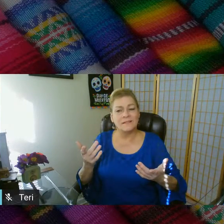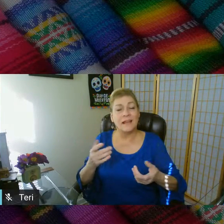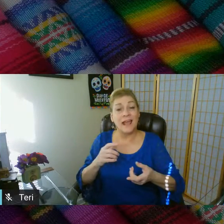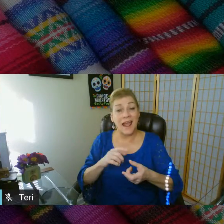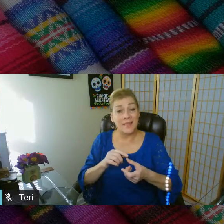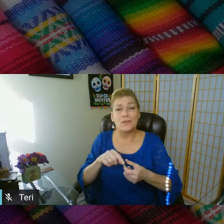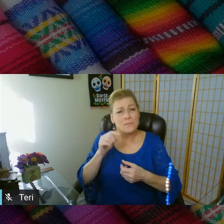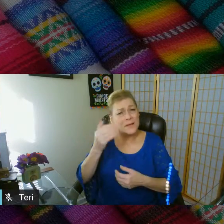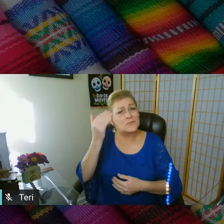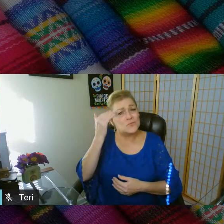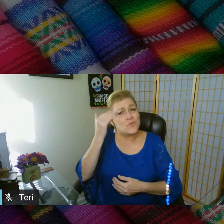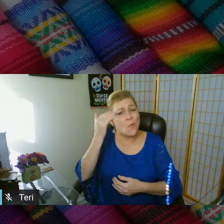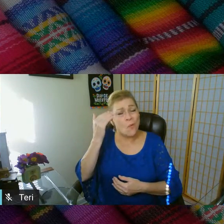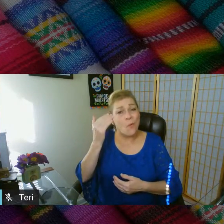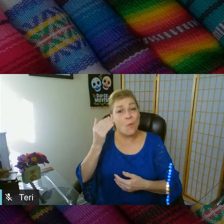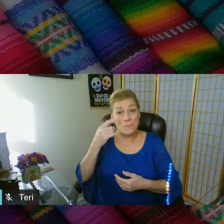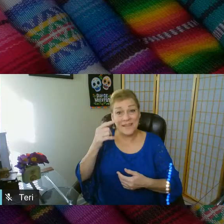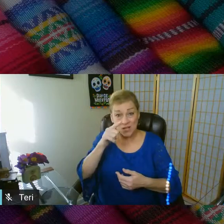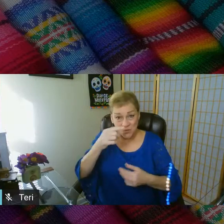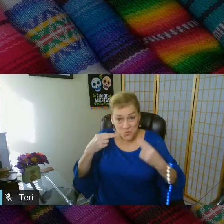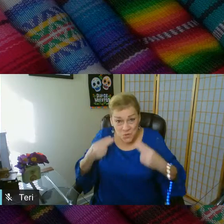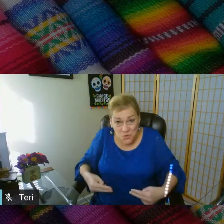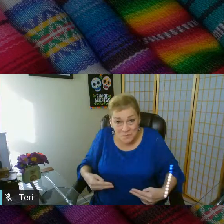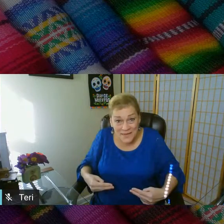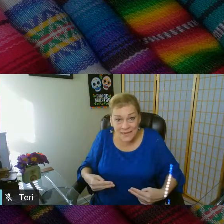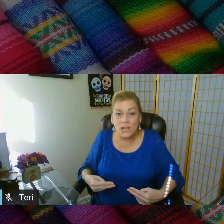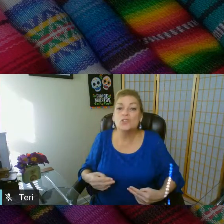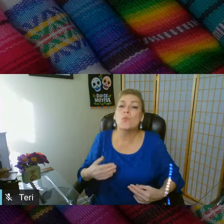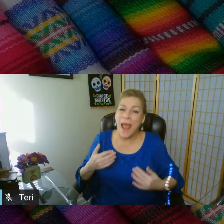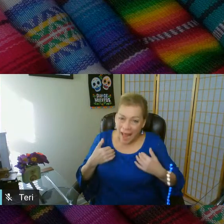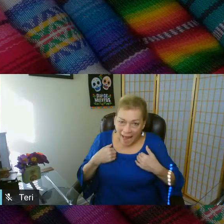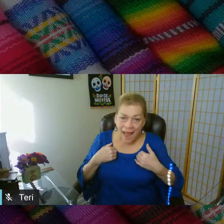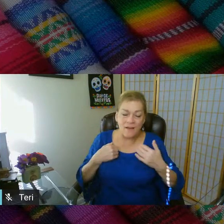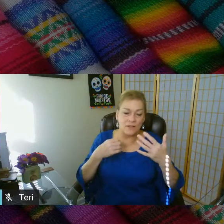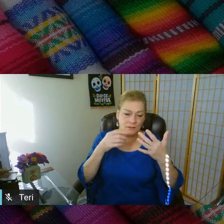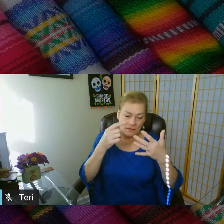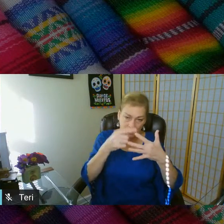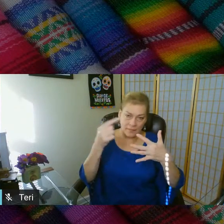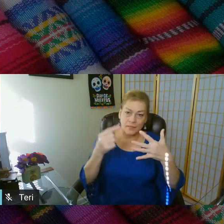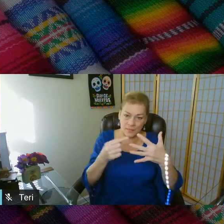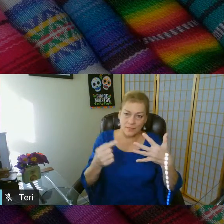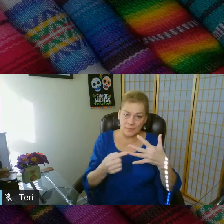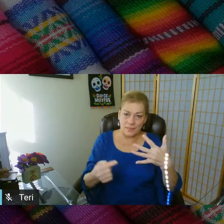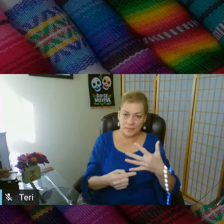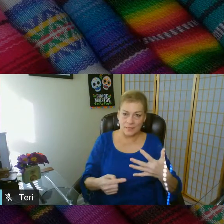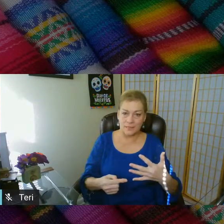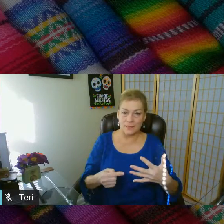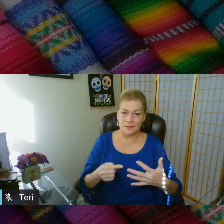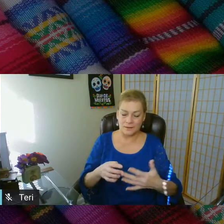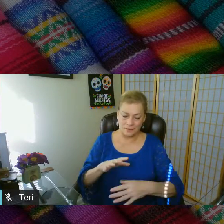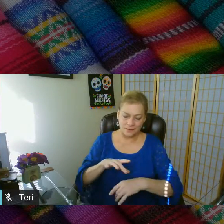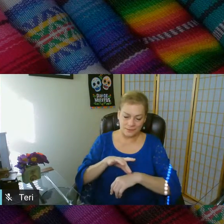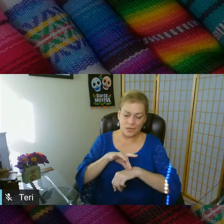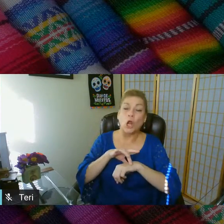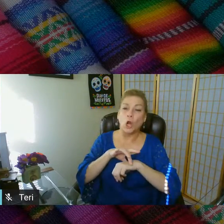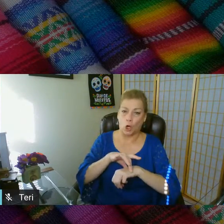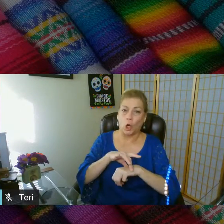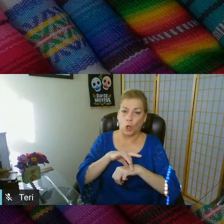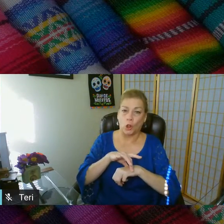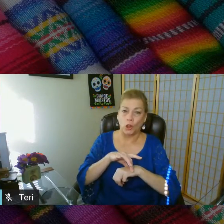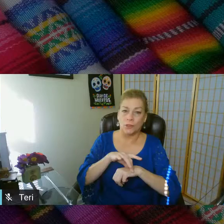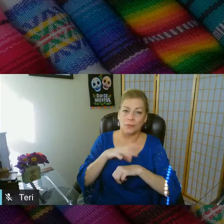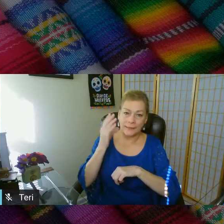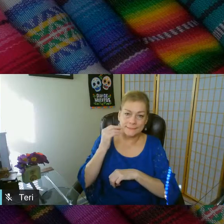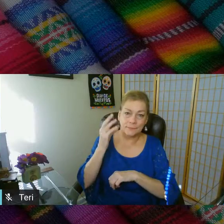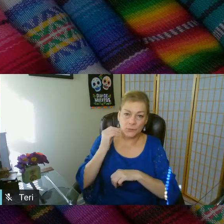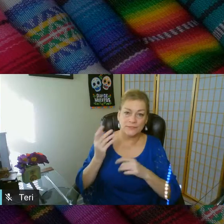right now? Am I still living under somebody's idea of who I am or what I should have been?